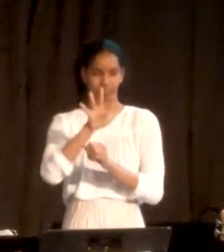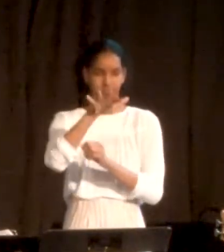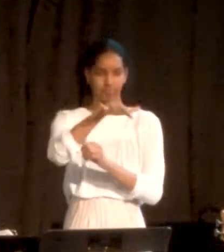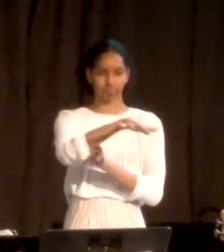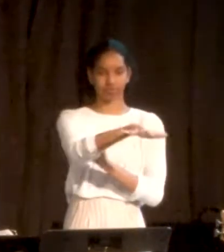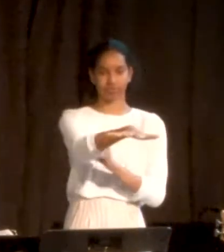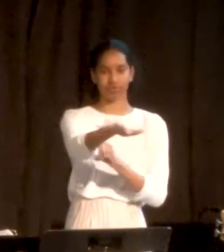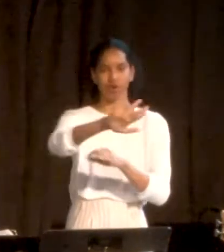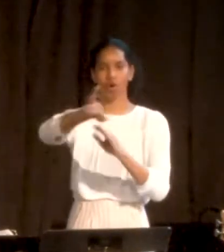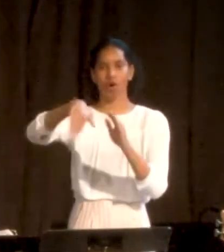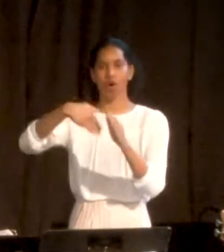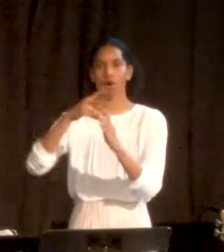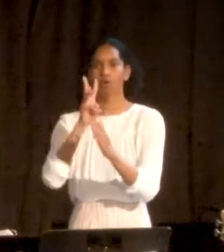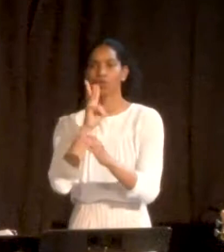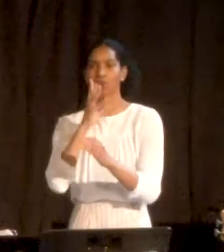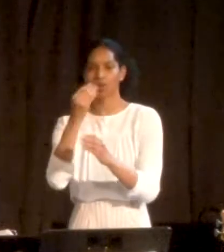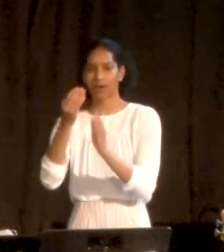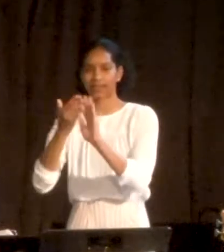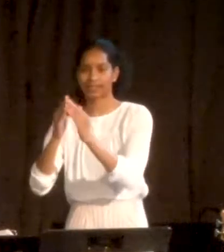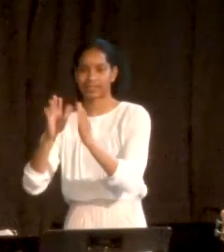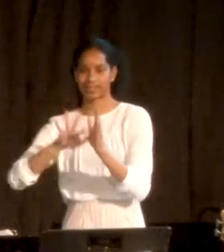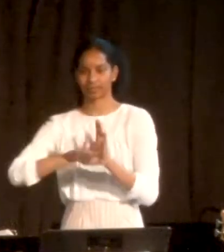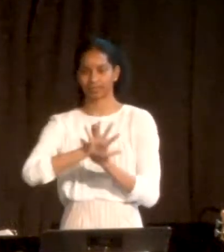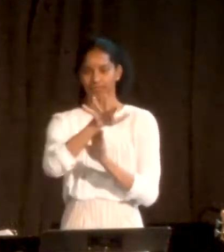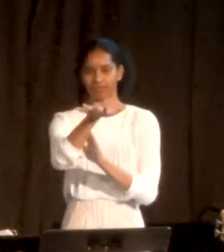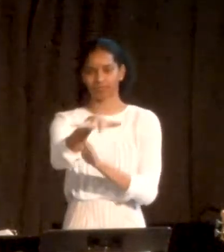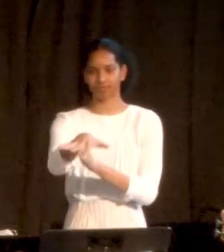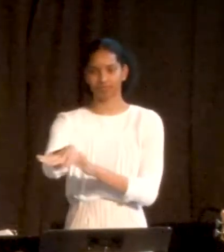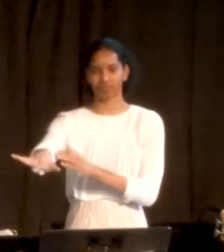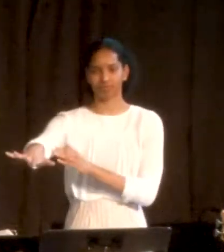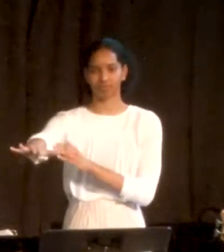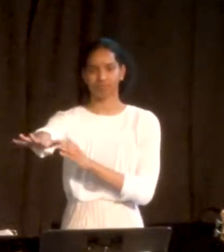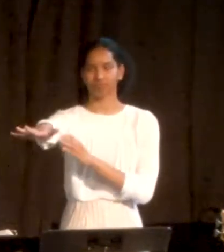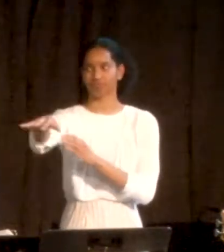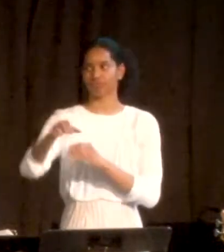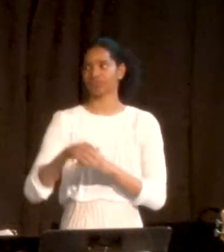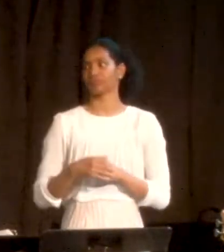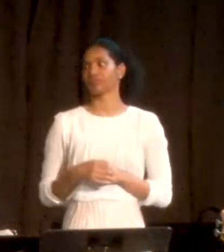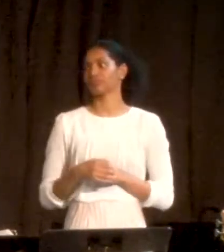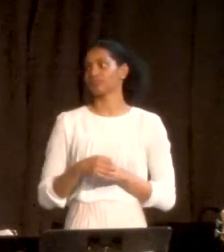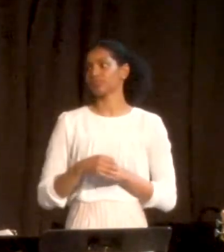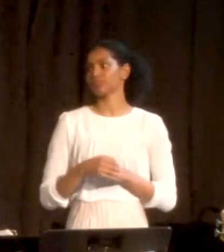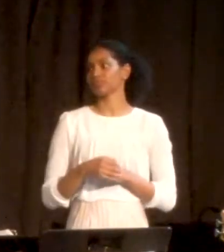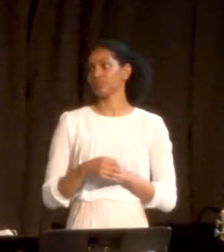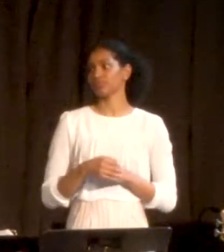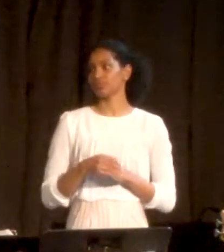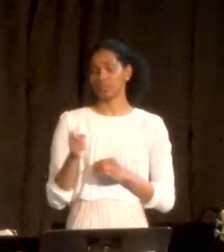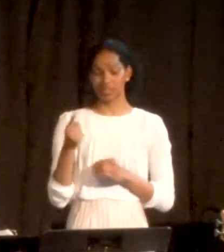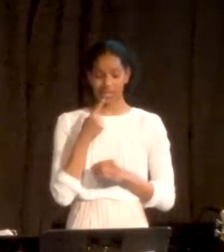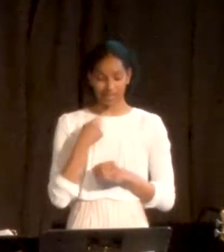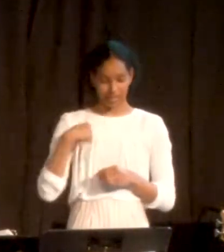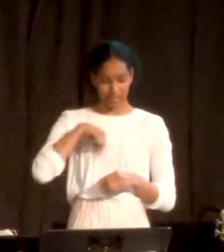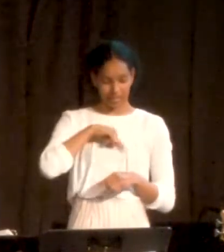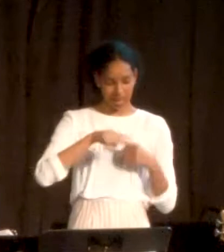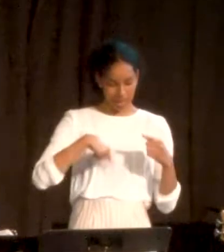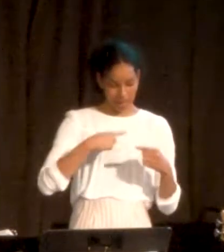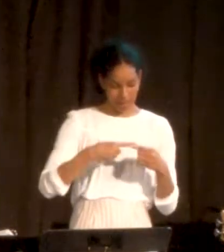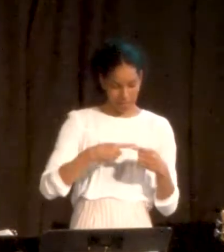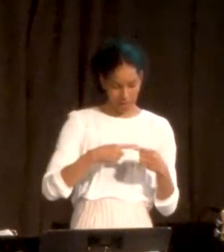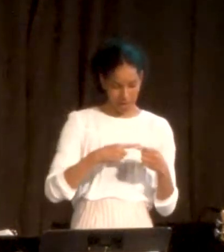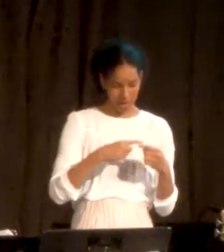of the then known world, Rome. He tells us about this internal